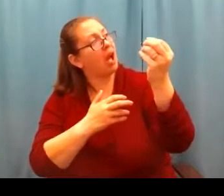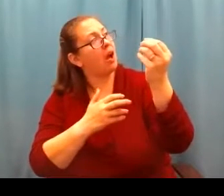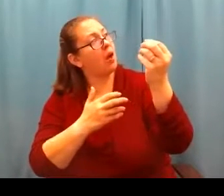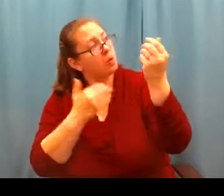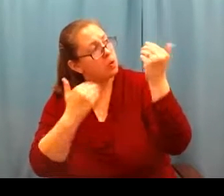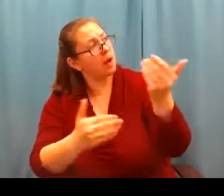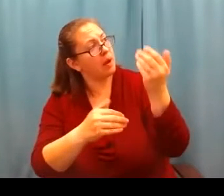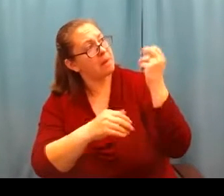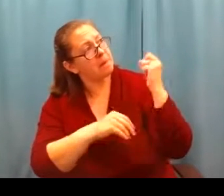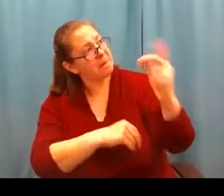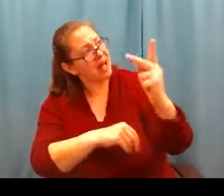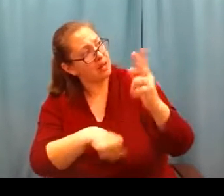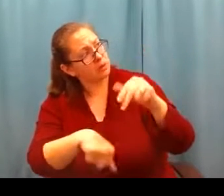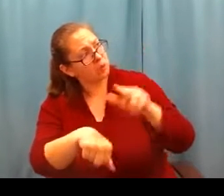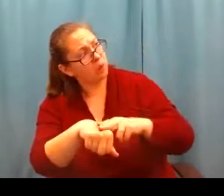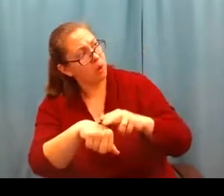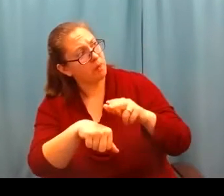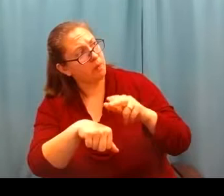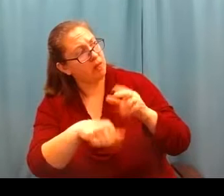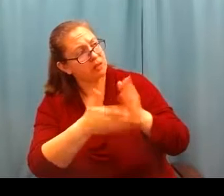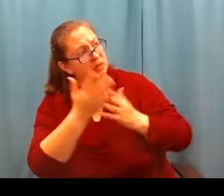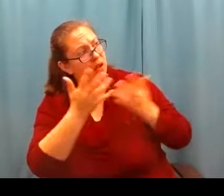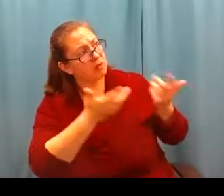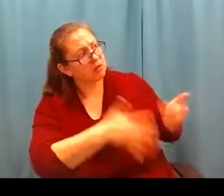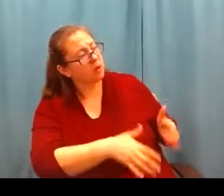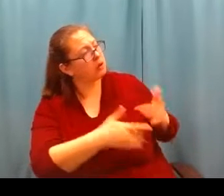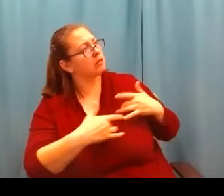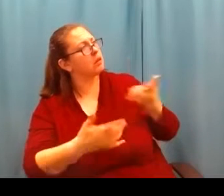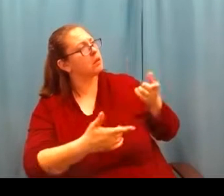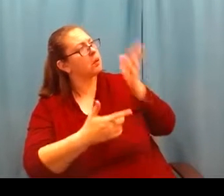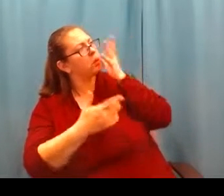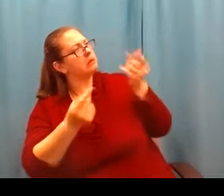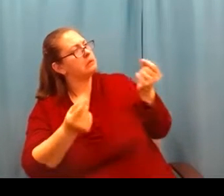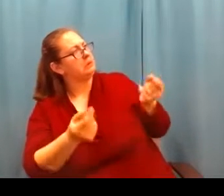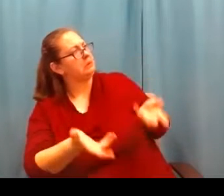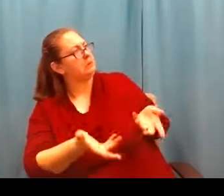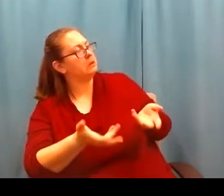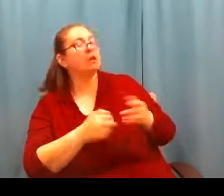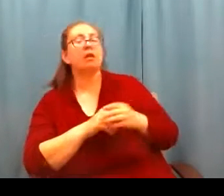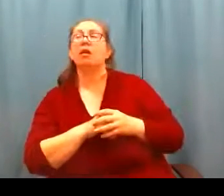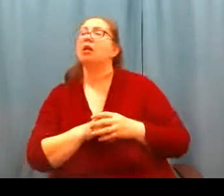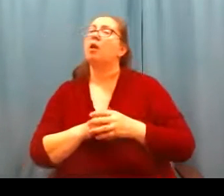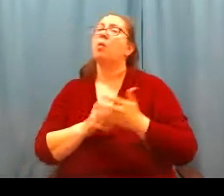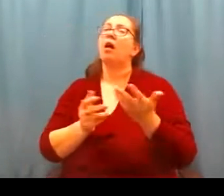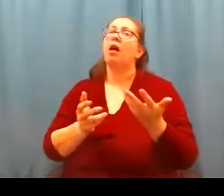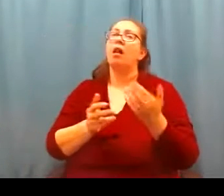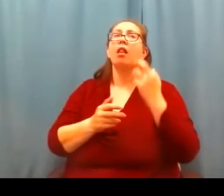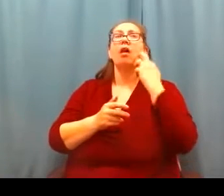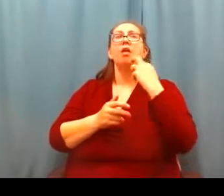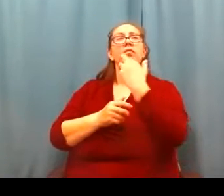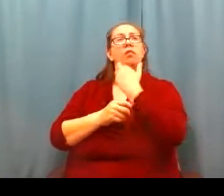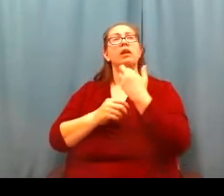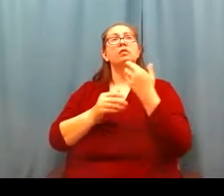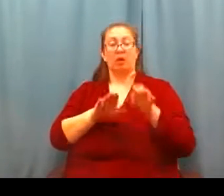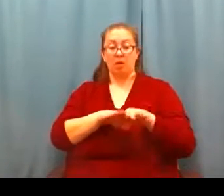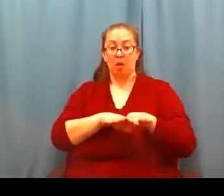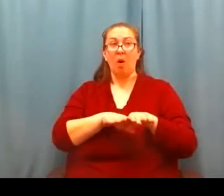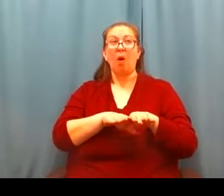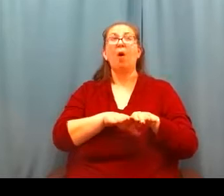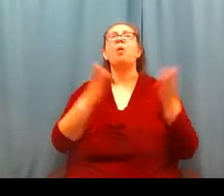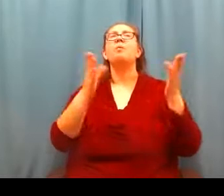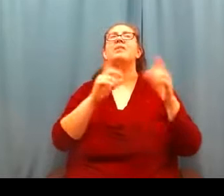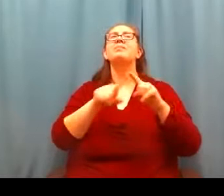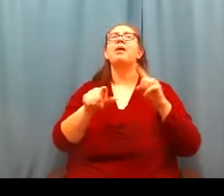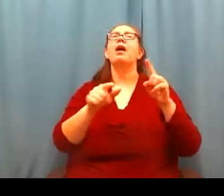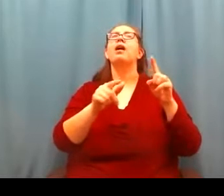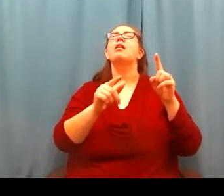open? Well, restaurants will be able to fully open with restrictions, if that makes any sense to you, on